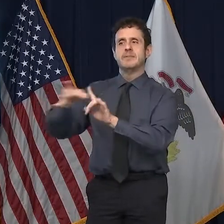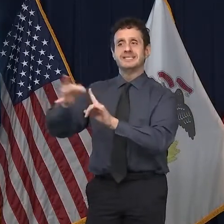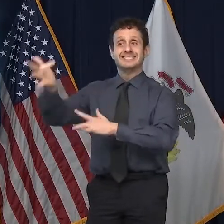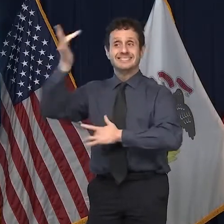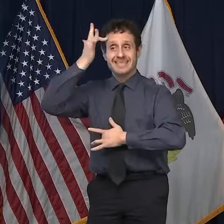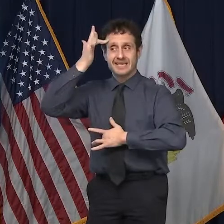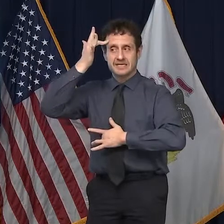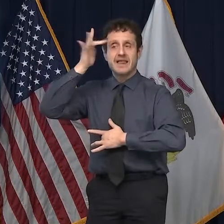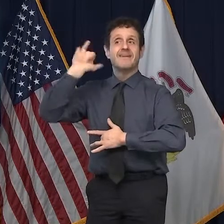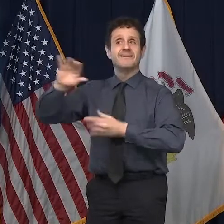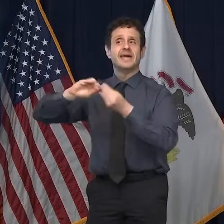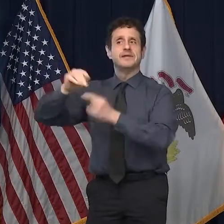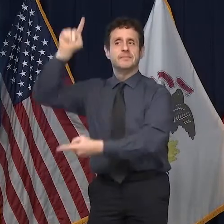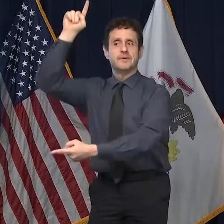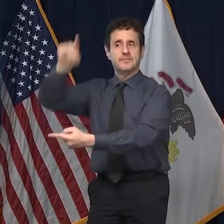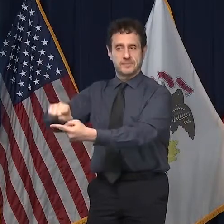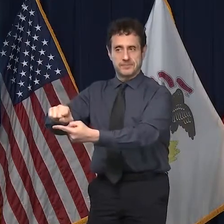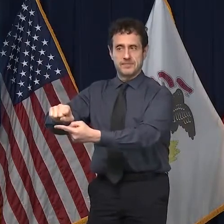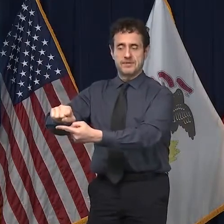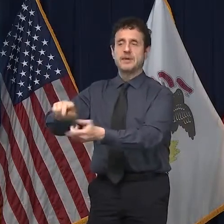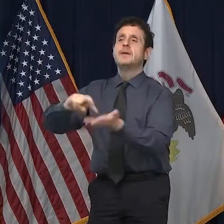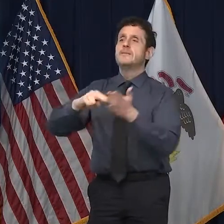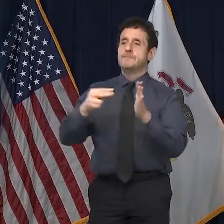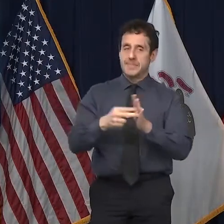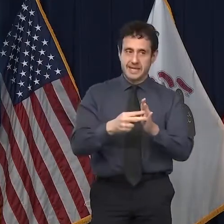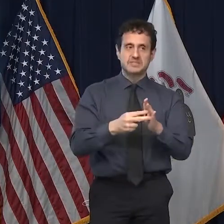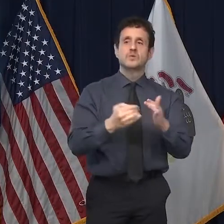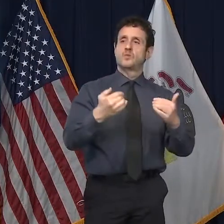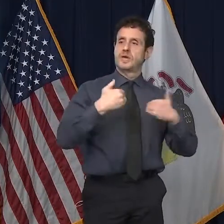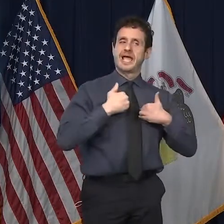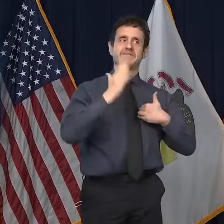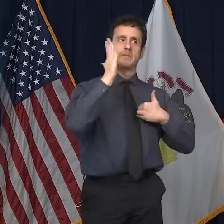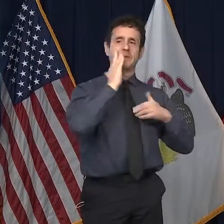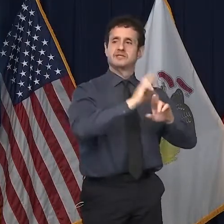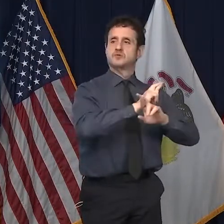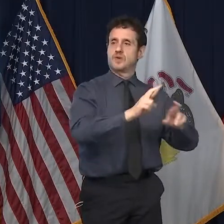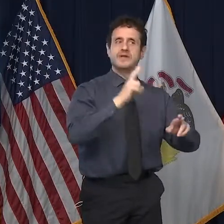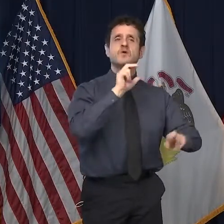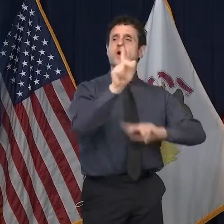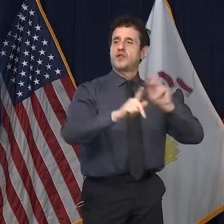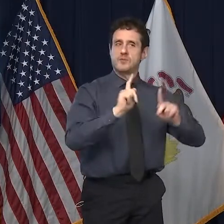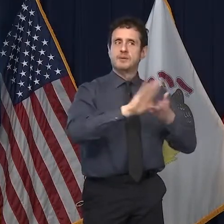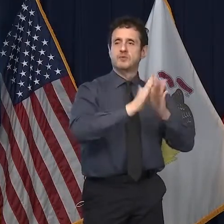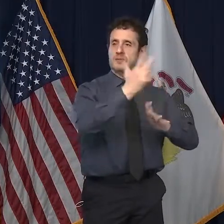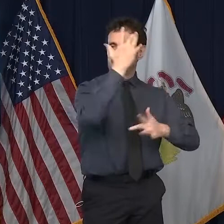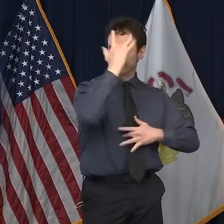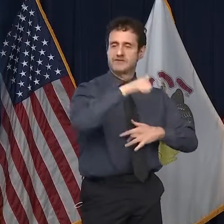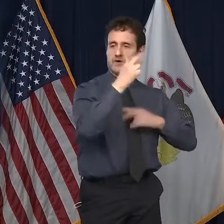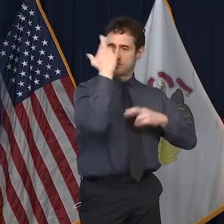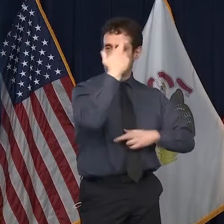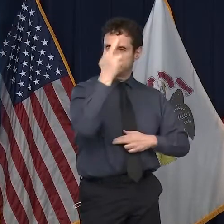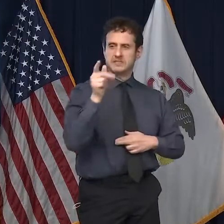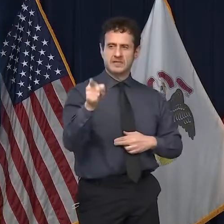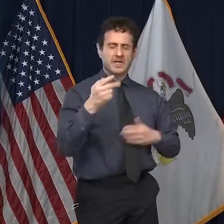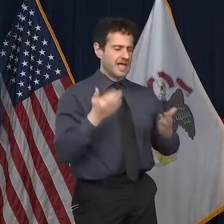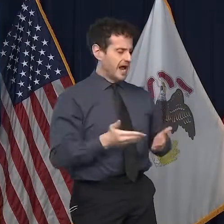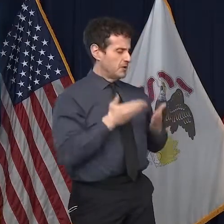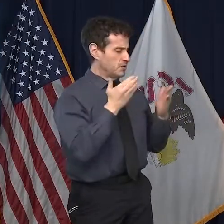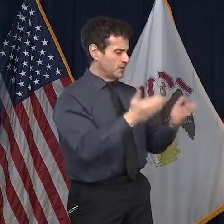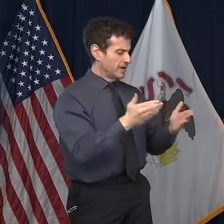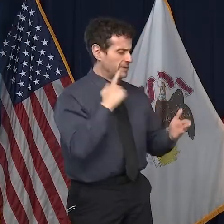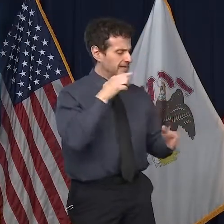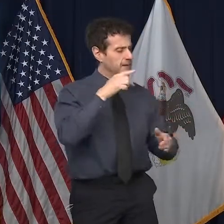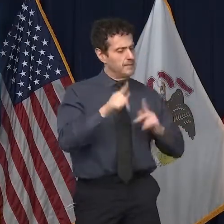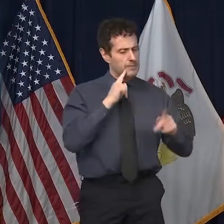the people who get infected in the first place, so that we can slow down that need for hospitalization. And are you recommending specifically poll workers